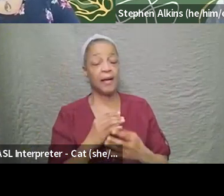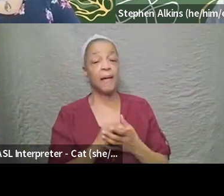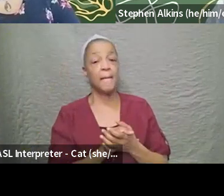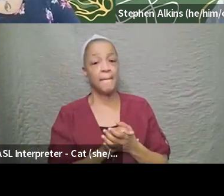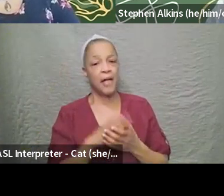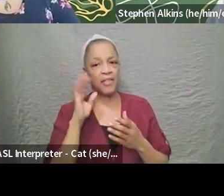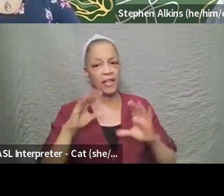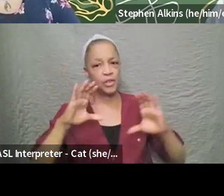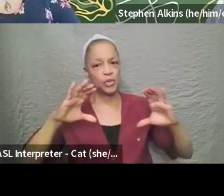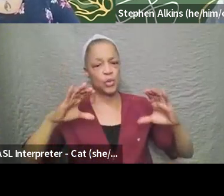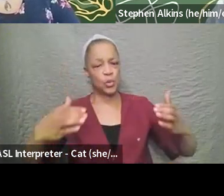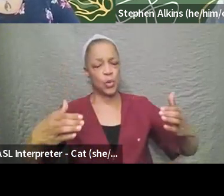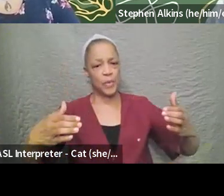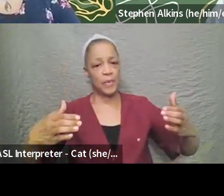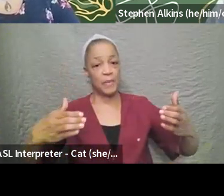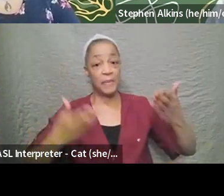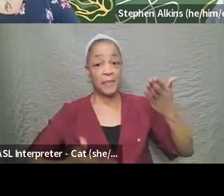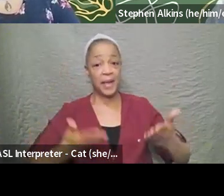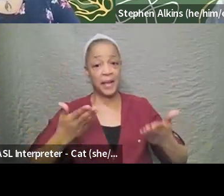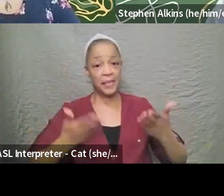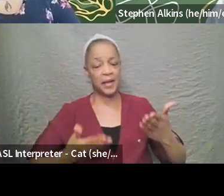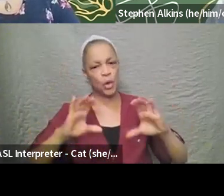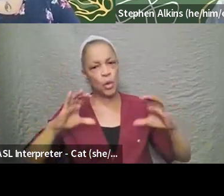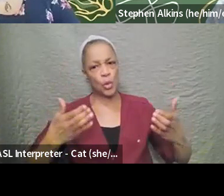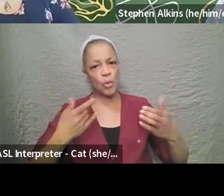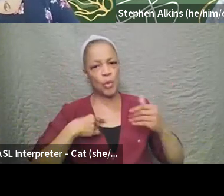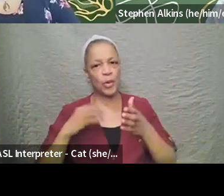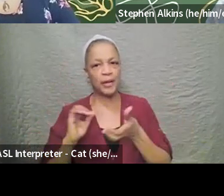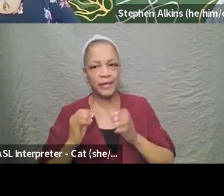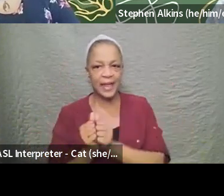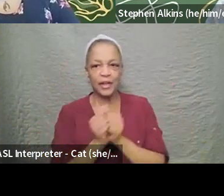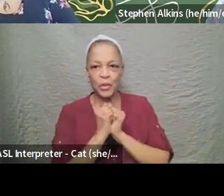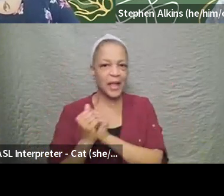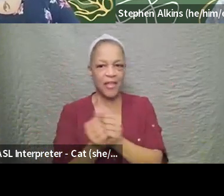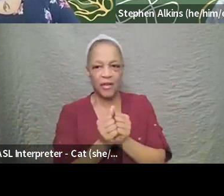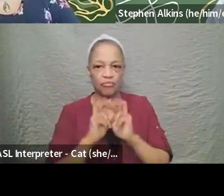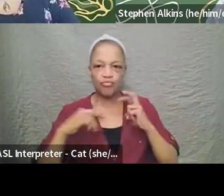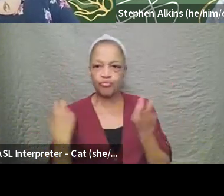is a group that might be, a group that we get together and we start to,